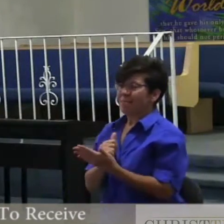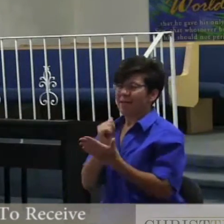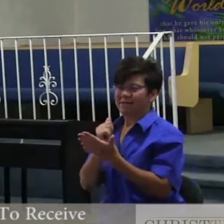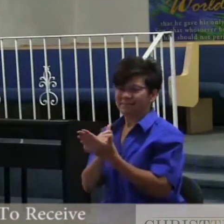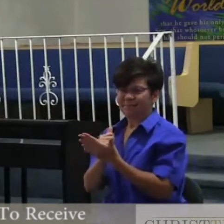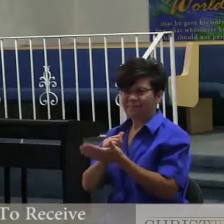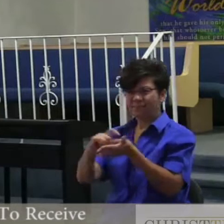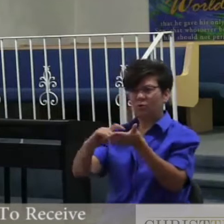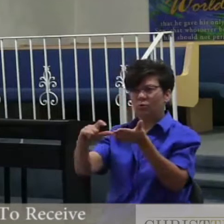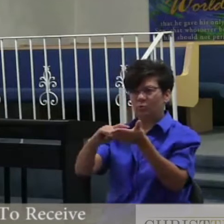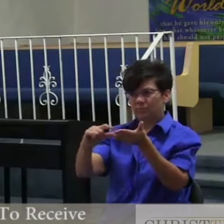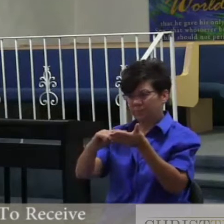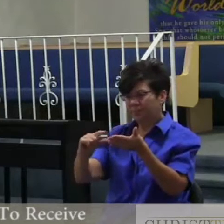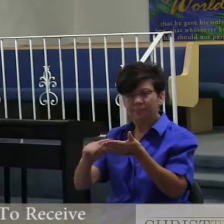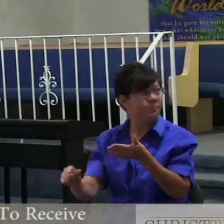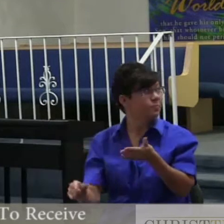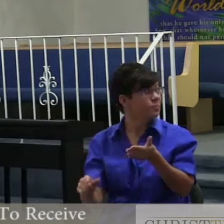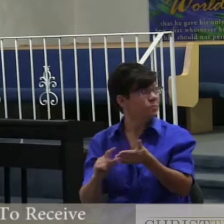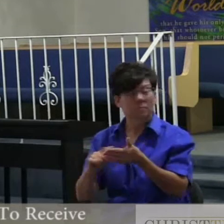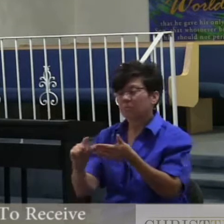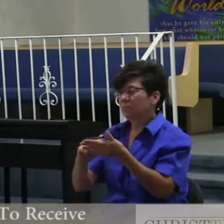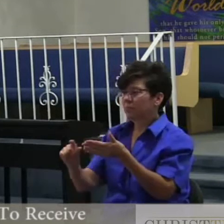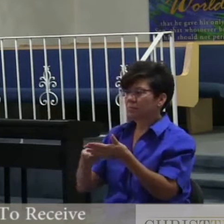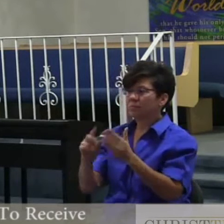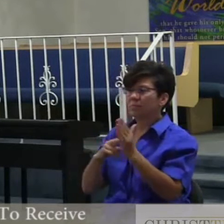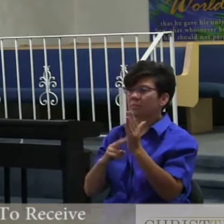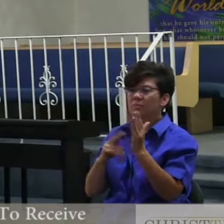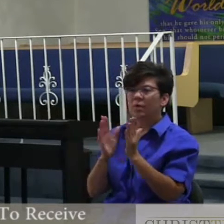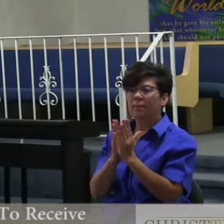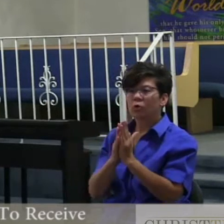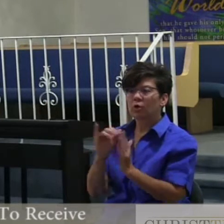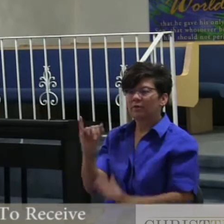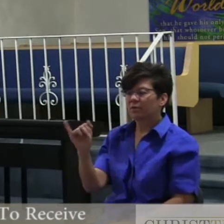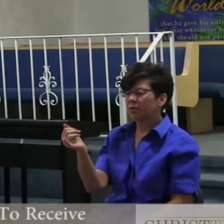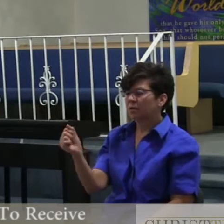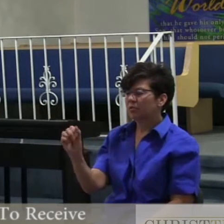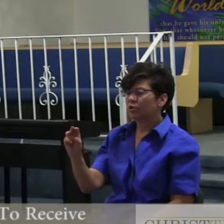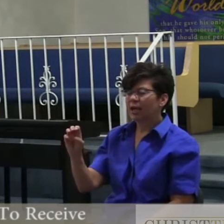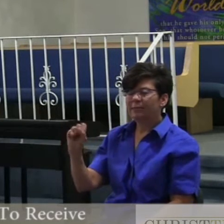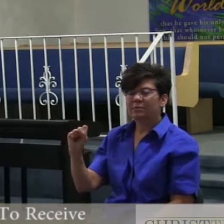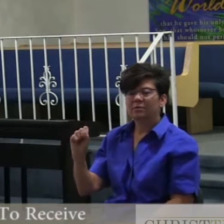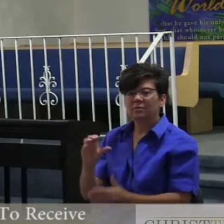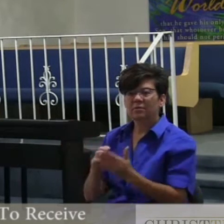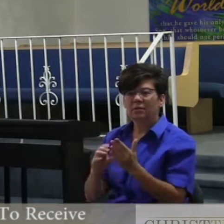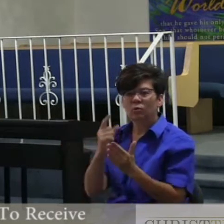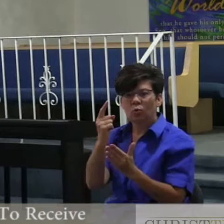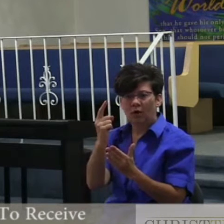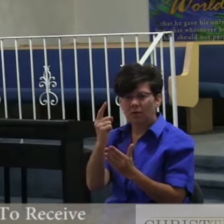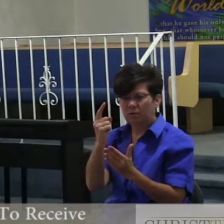Amen. Our scripture on today, a reading would be coming out of the book of James, chapter number 1.